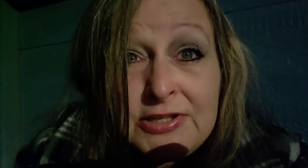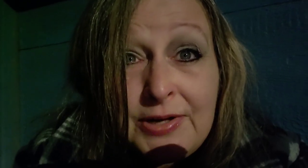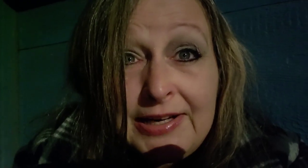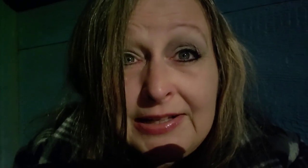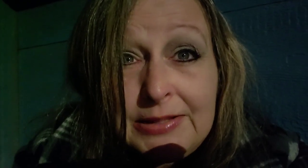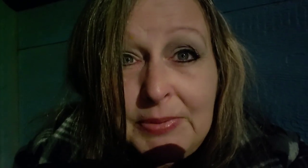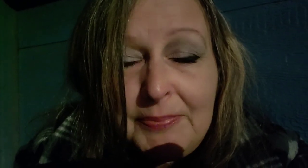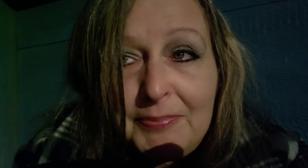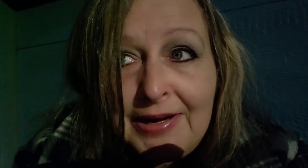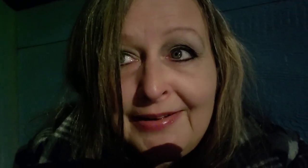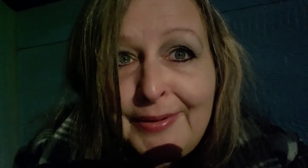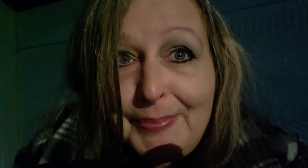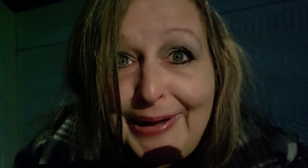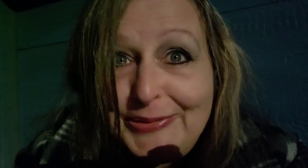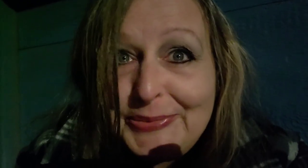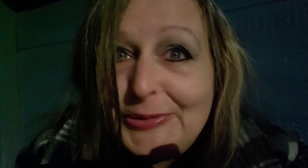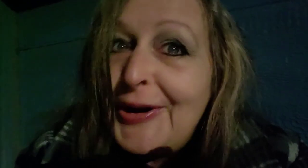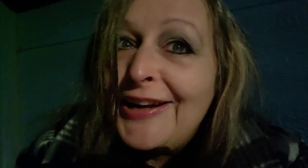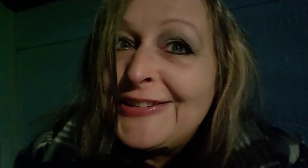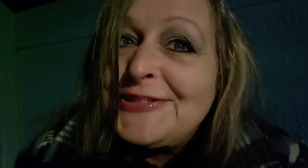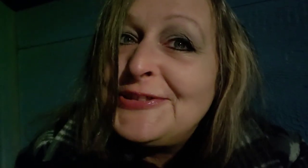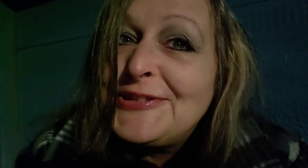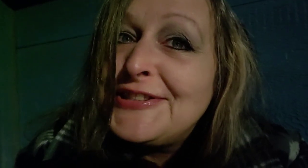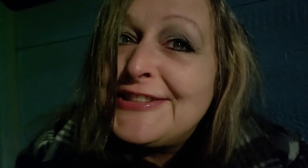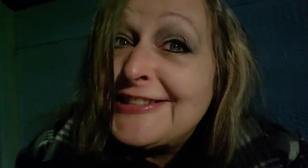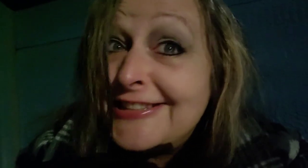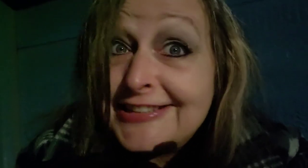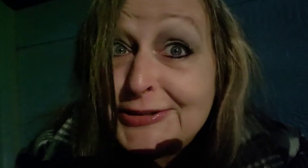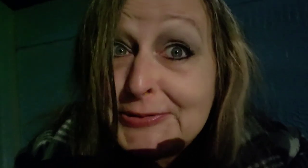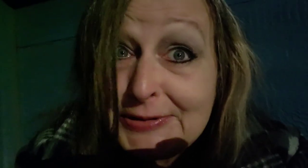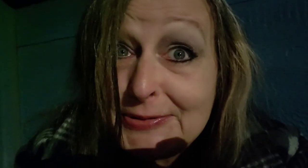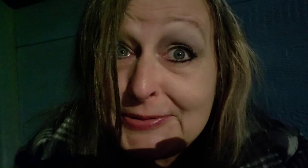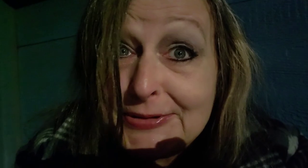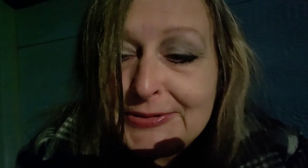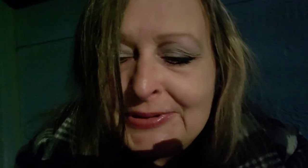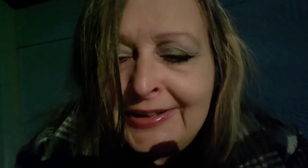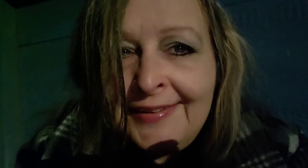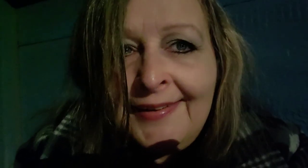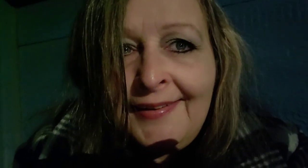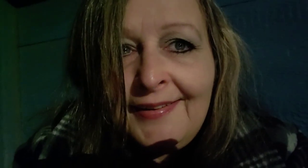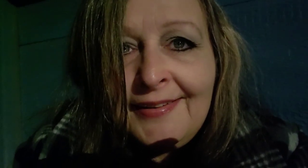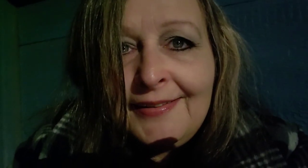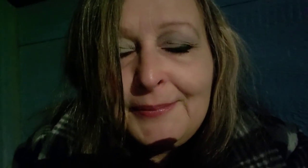I'm going to try to keep up my bathroom chronicles, the DD Critter Crew,